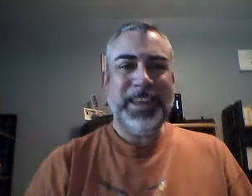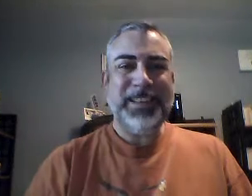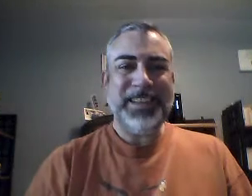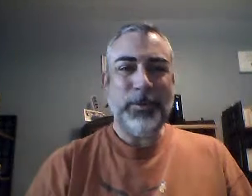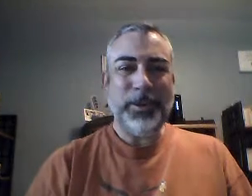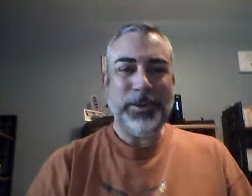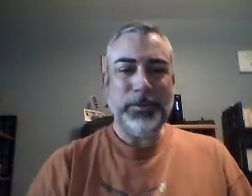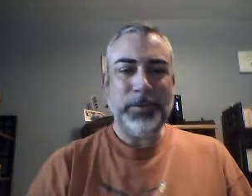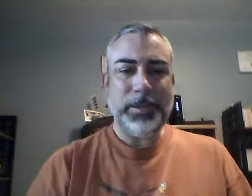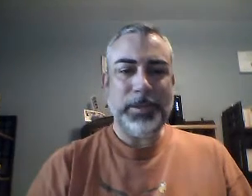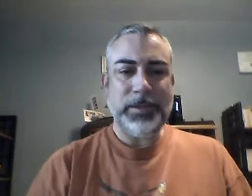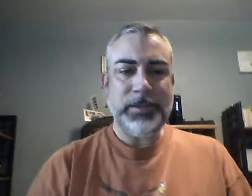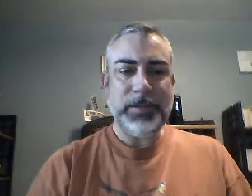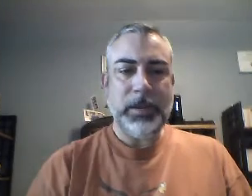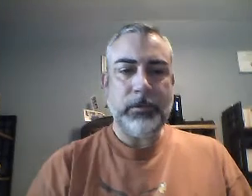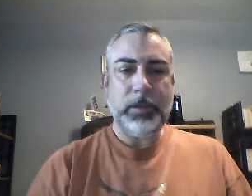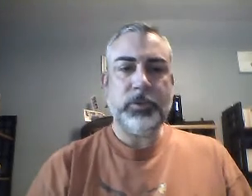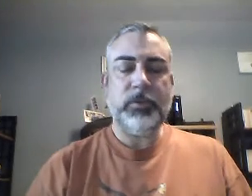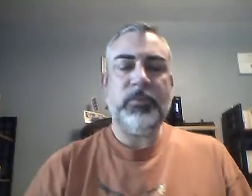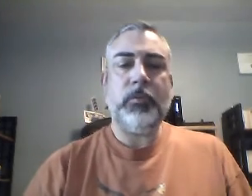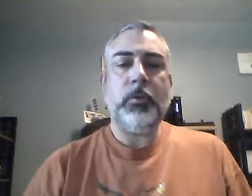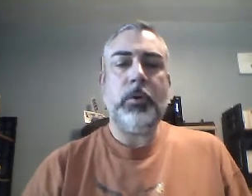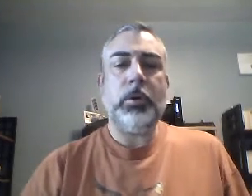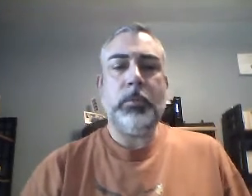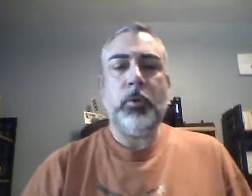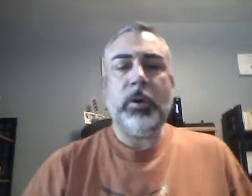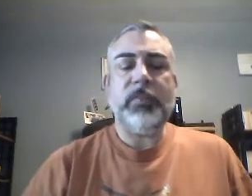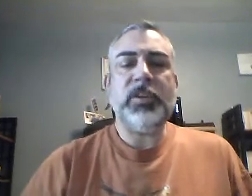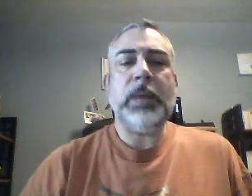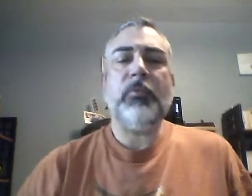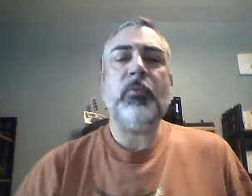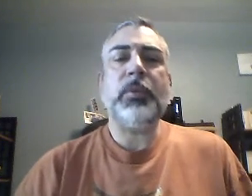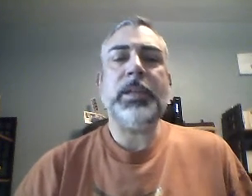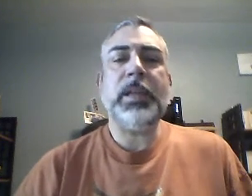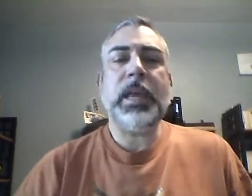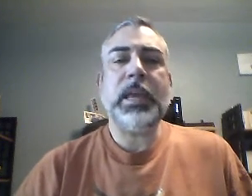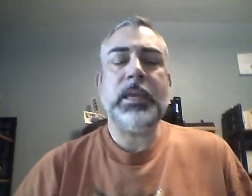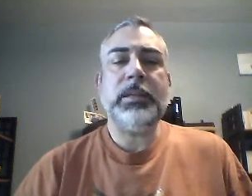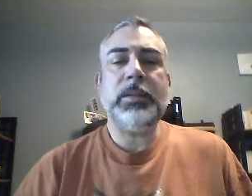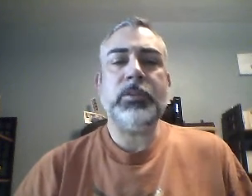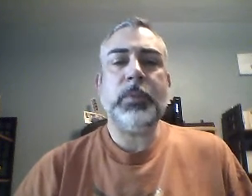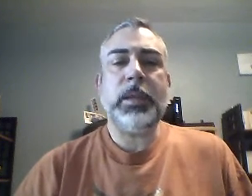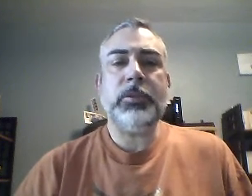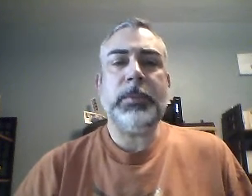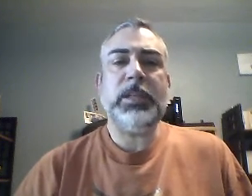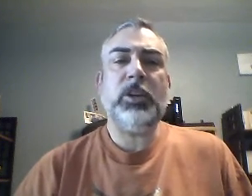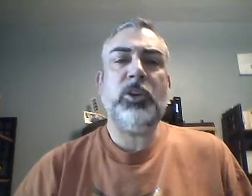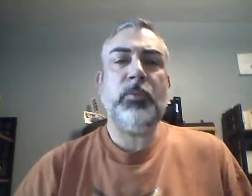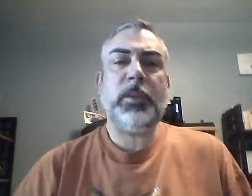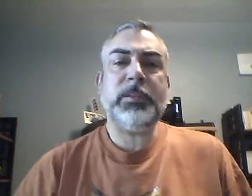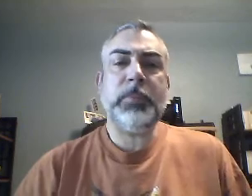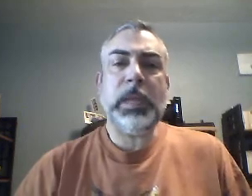Hey class, how are you? This is our lecture for the part of chapter 14 that deals with LGBTQ plus